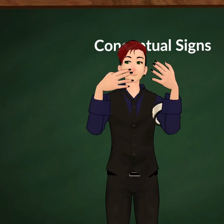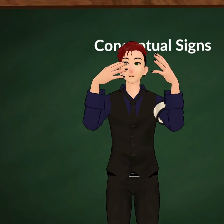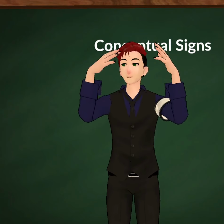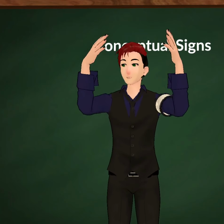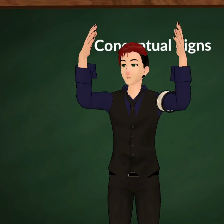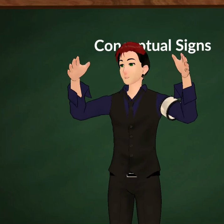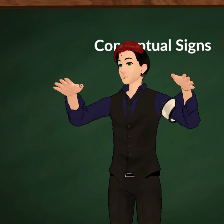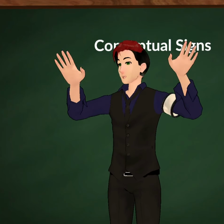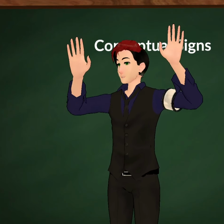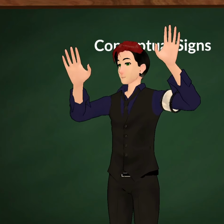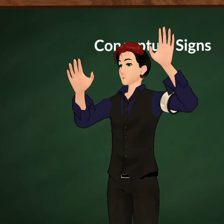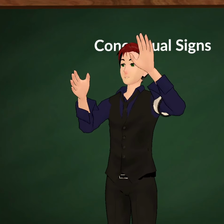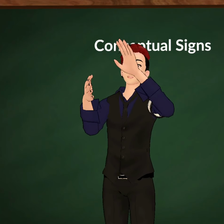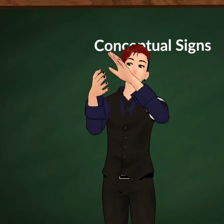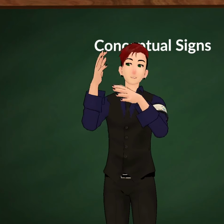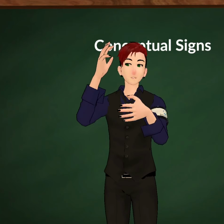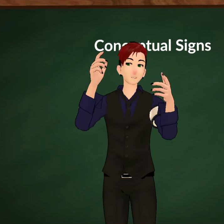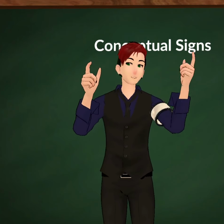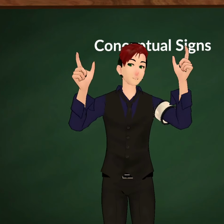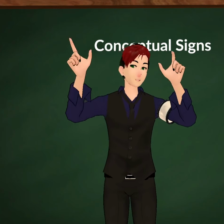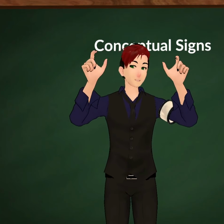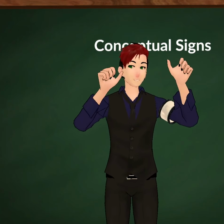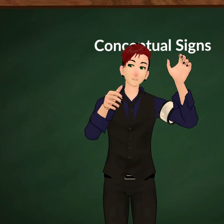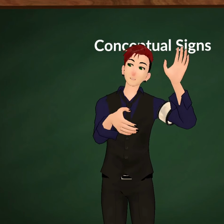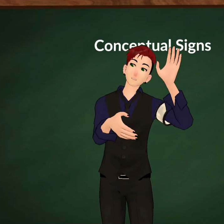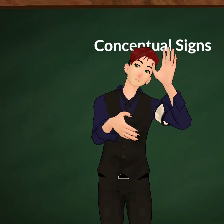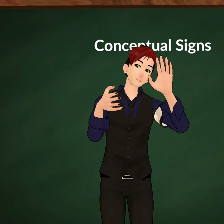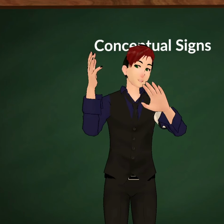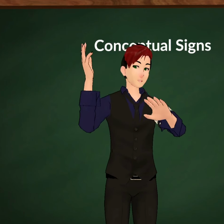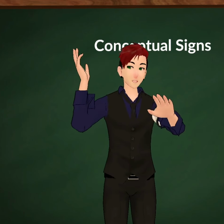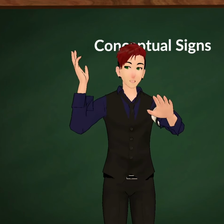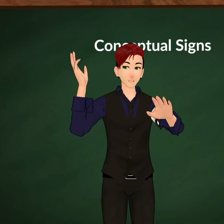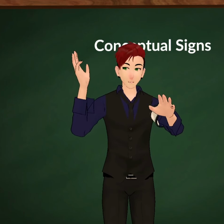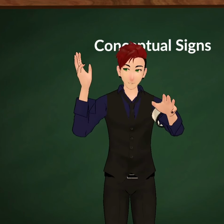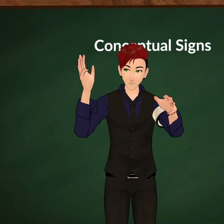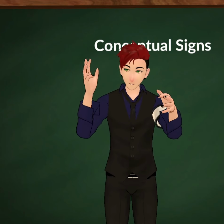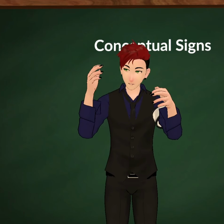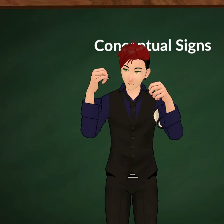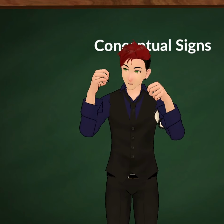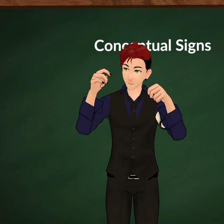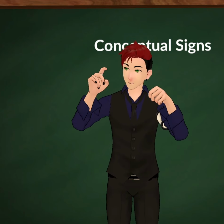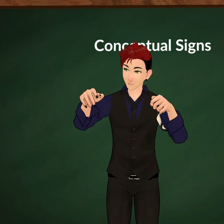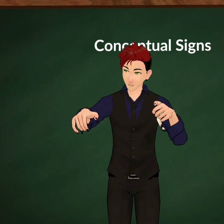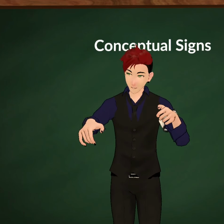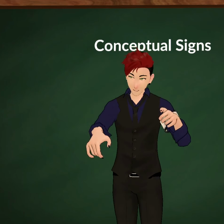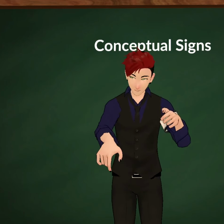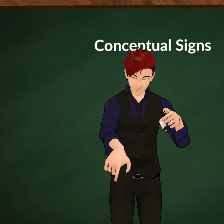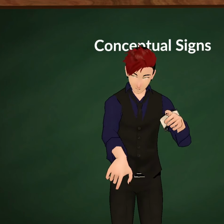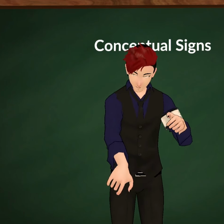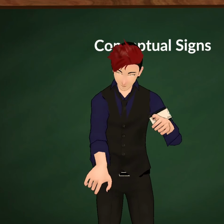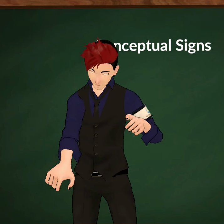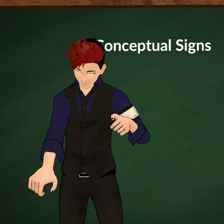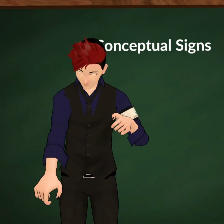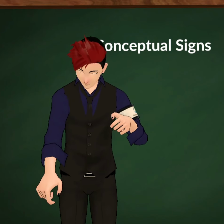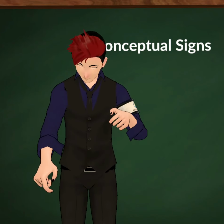to say we are done. We are good. We're going to take a picture and we're going to get on out of here. So if you don't mind, let's get the picture mode active.